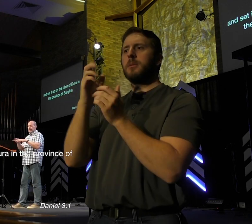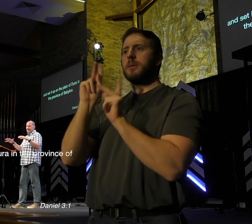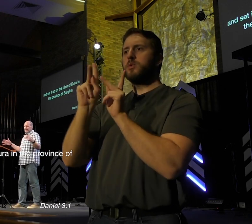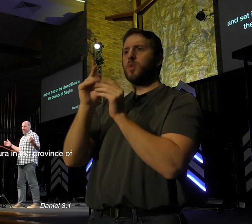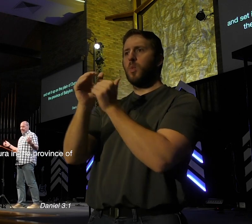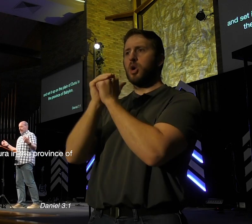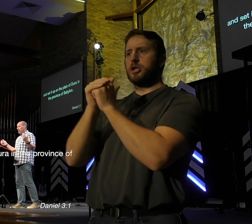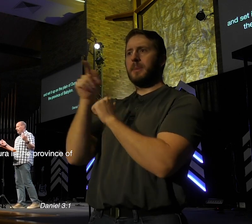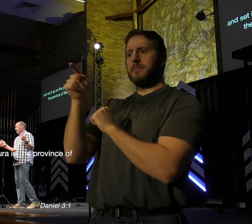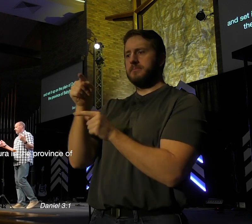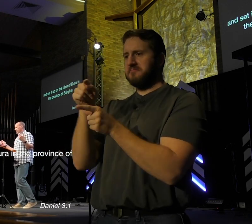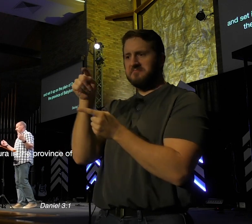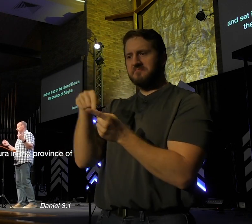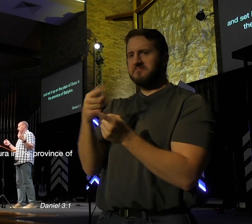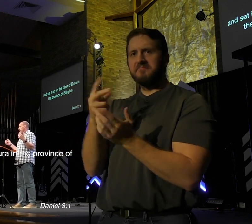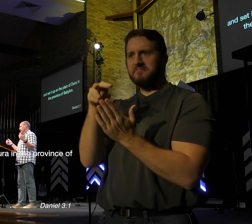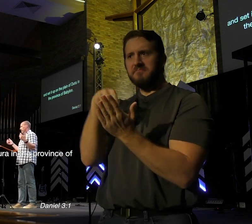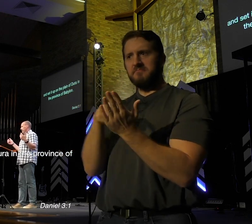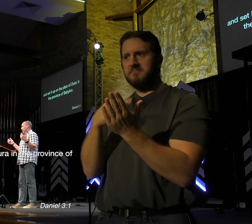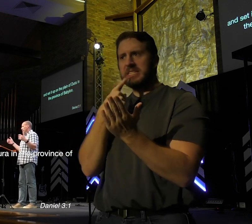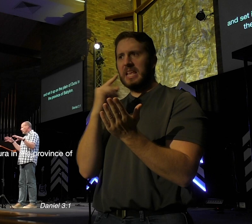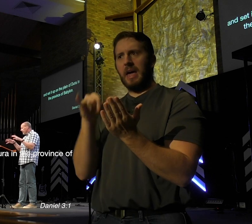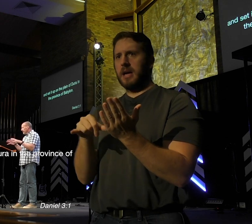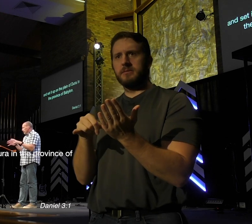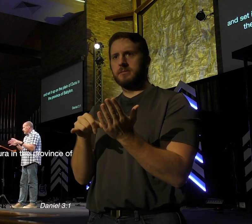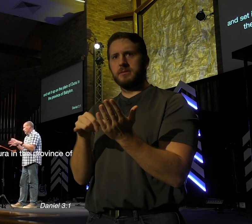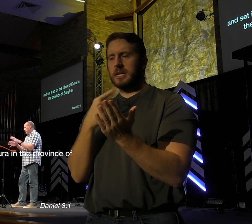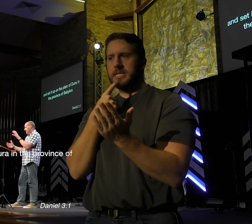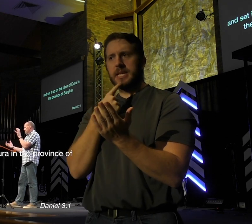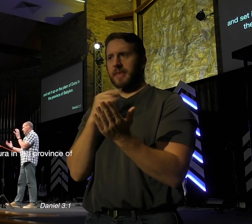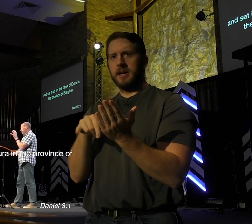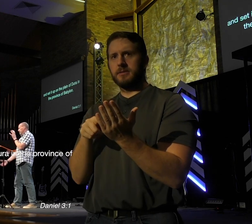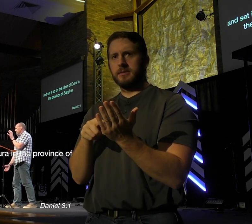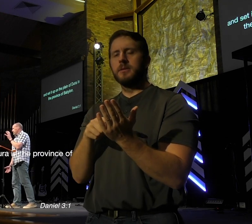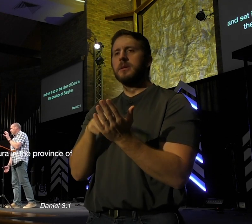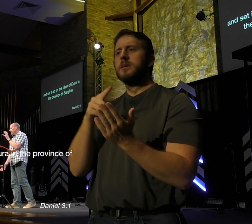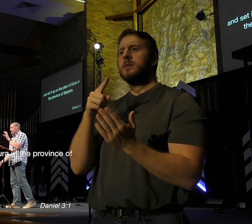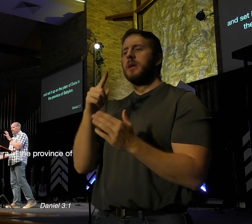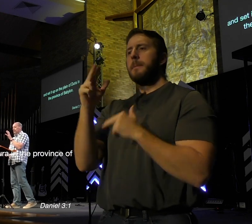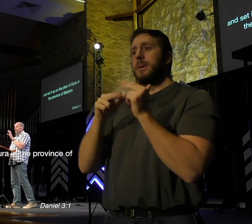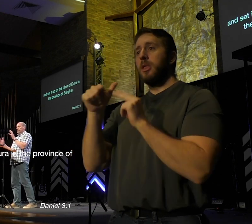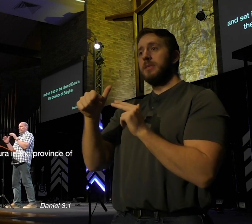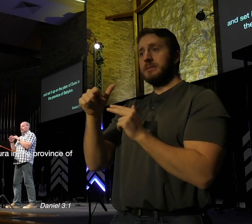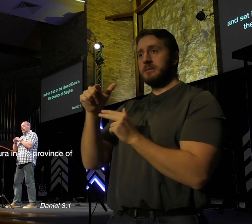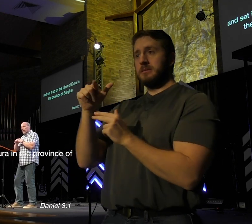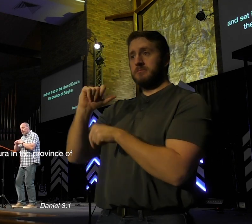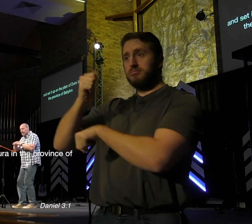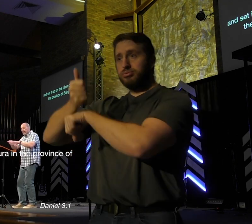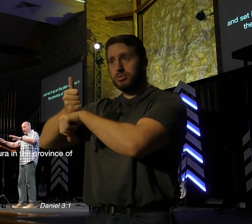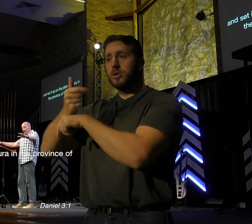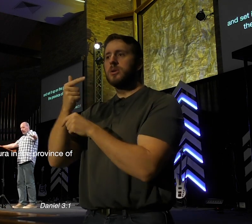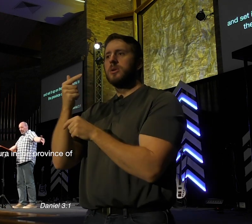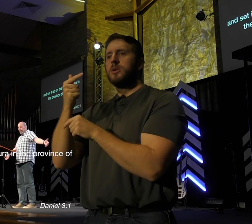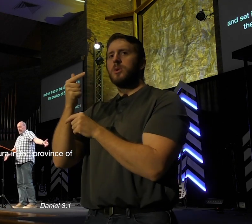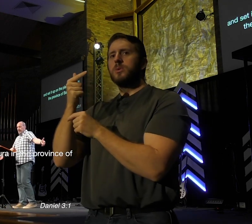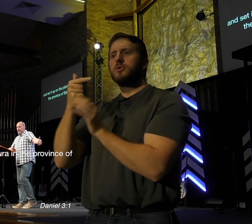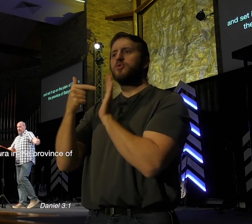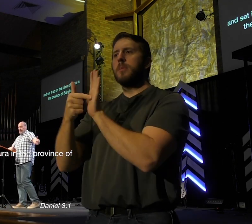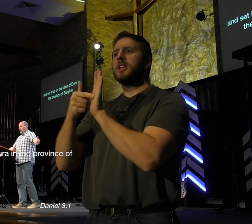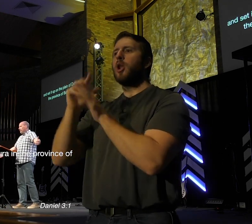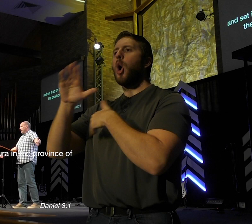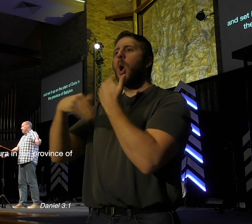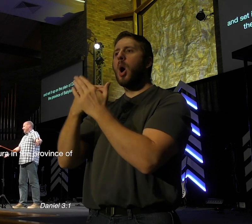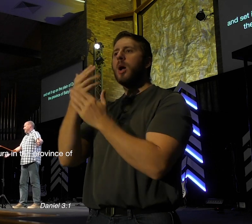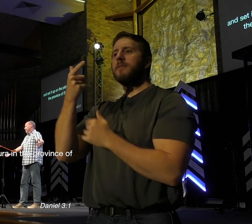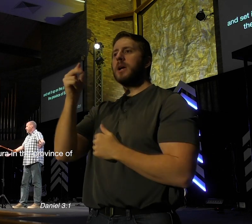worship him, but it doesn't say that anywhere in the text. More likely, what's going on is he built this statue to represent all the